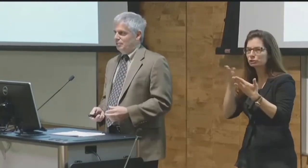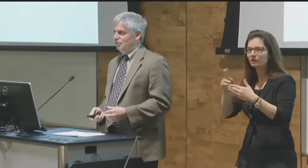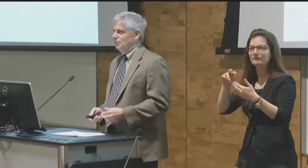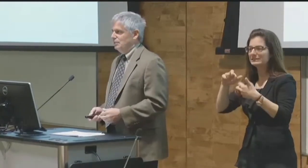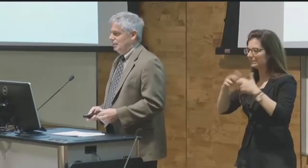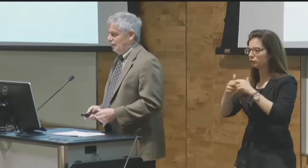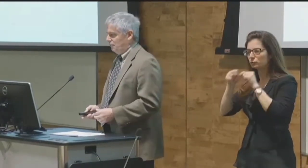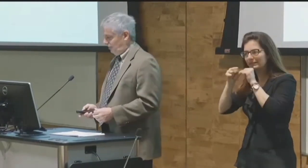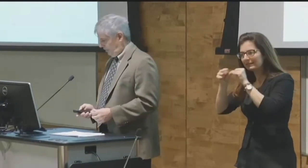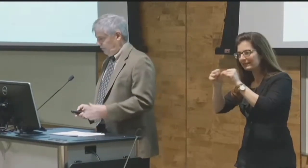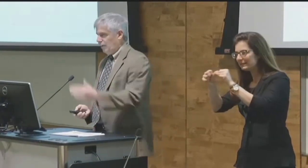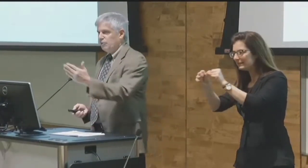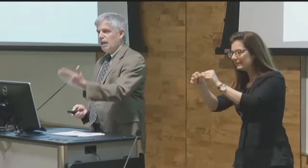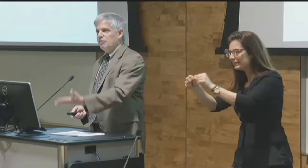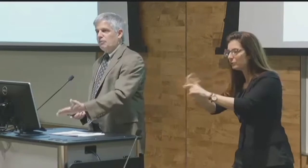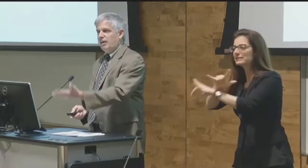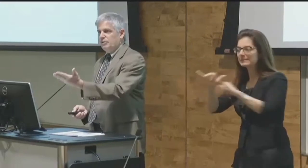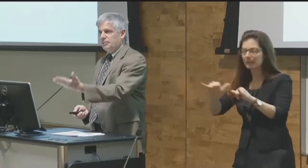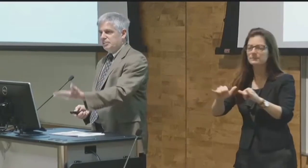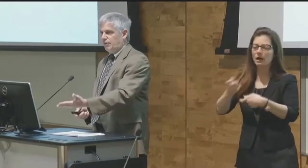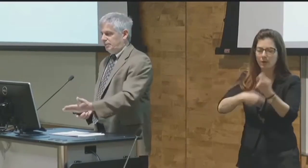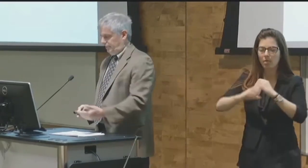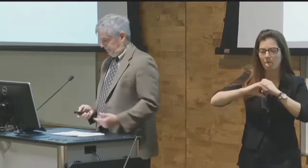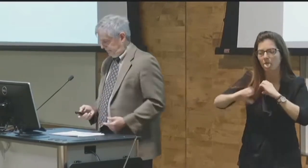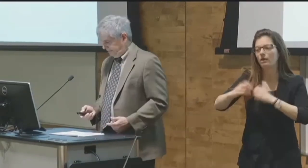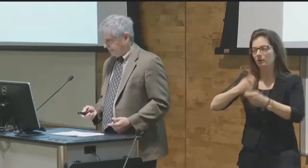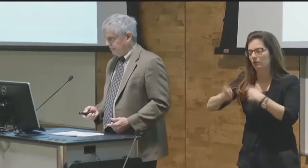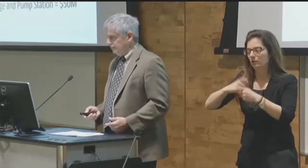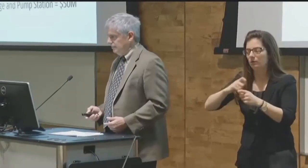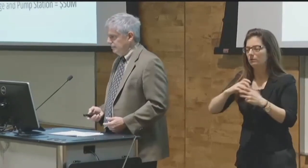things we need to do as a city. So that was our evaluation criteria.